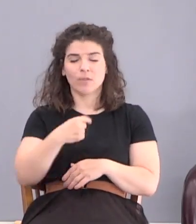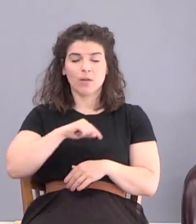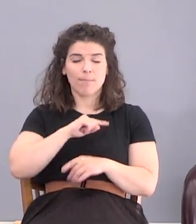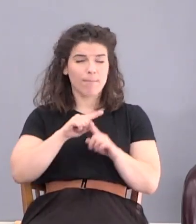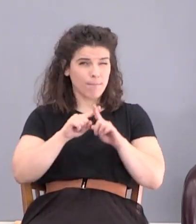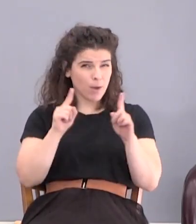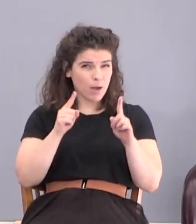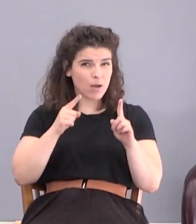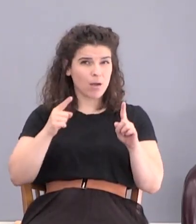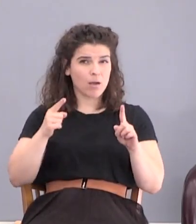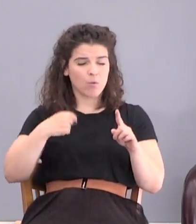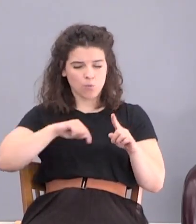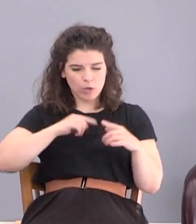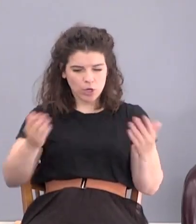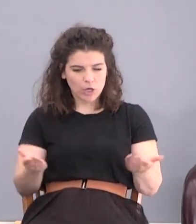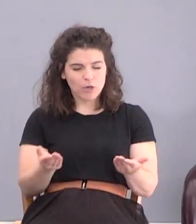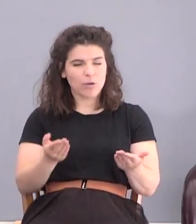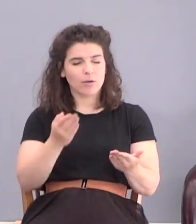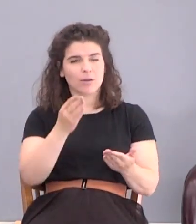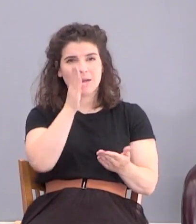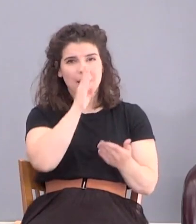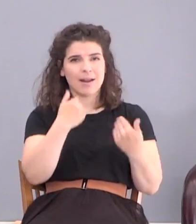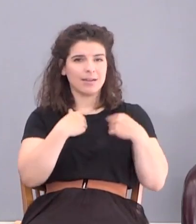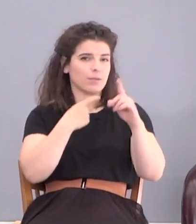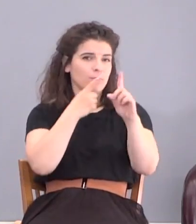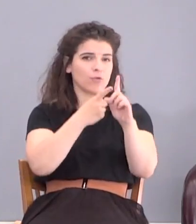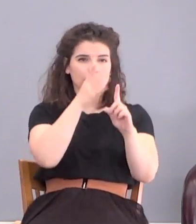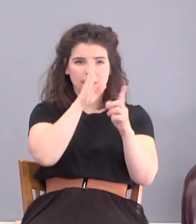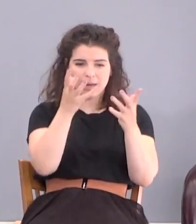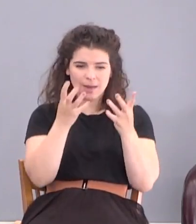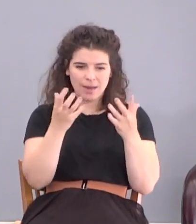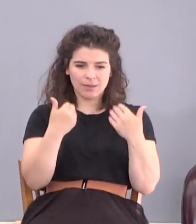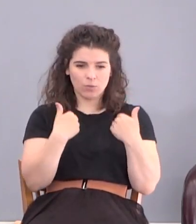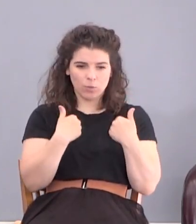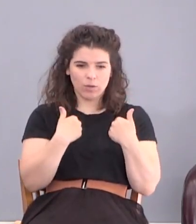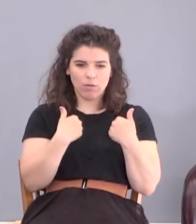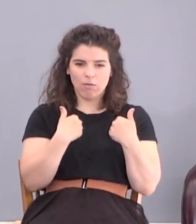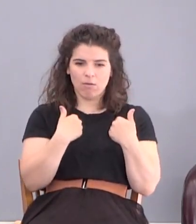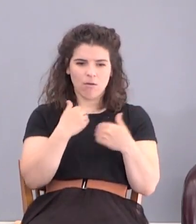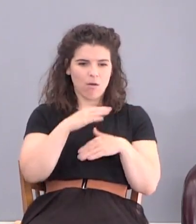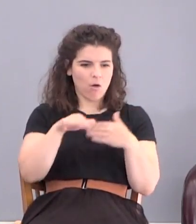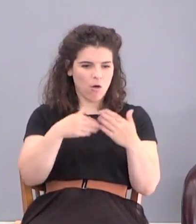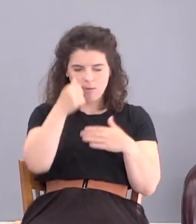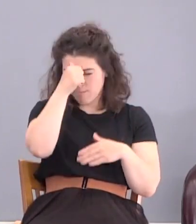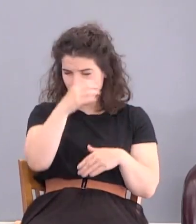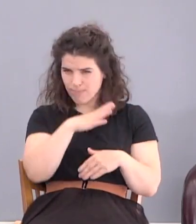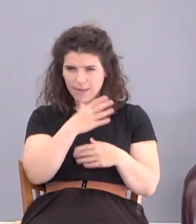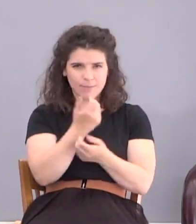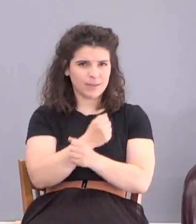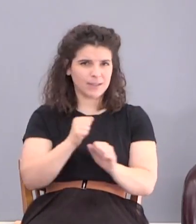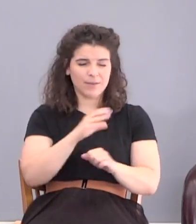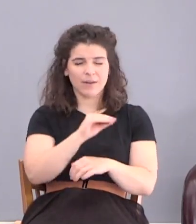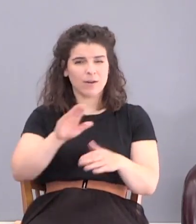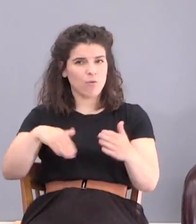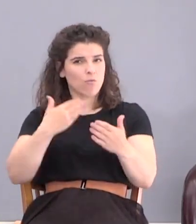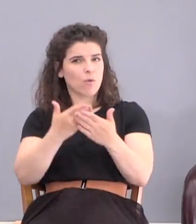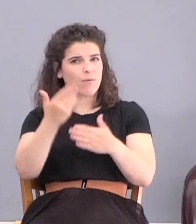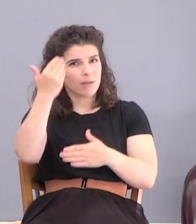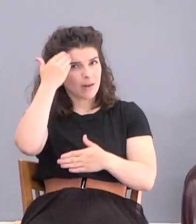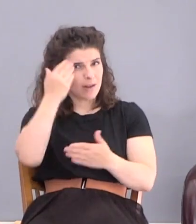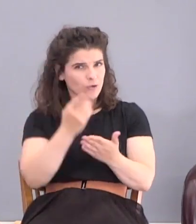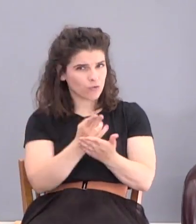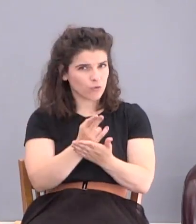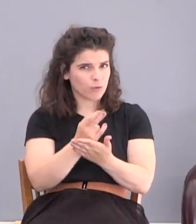purpose. God has a will that all men be saved and come to the knowledge of the truth. So the ambassadors. See, if